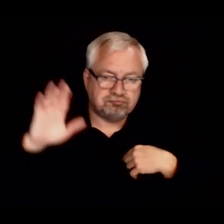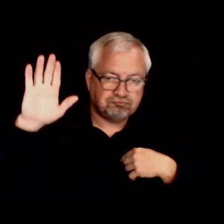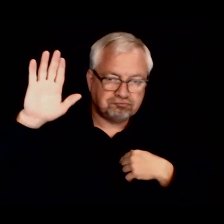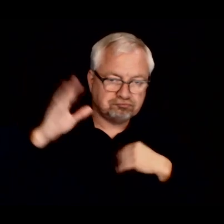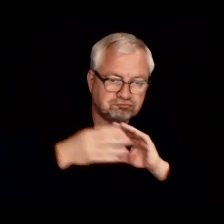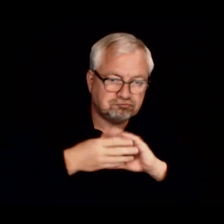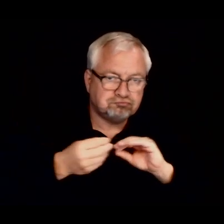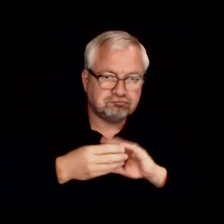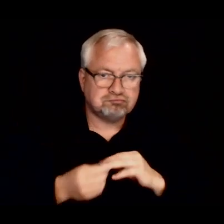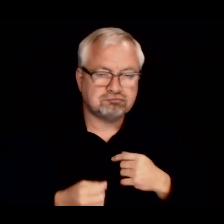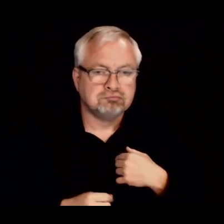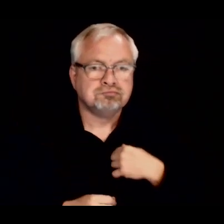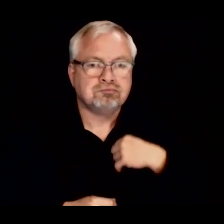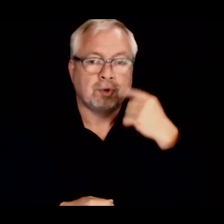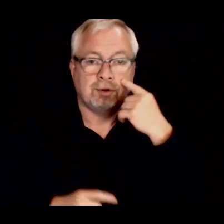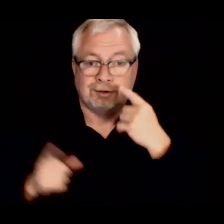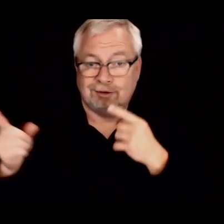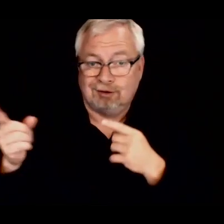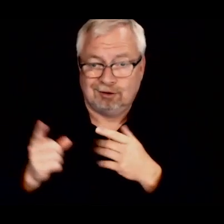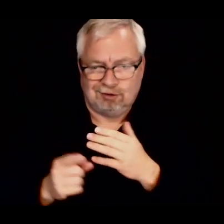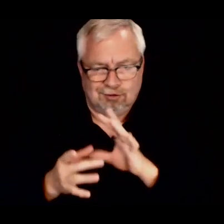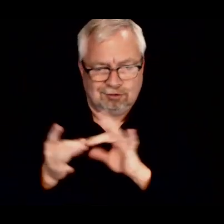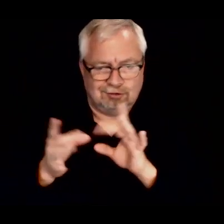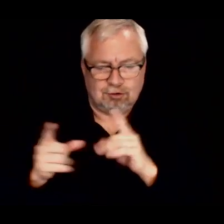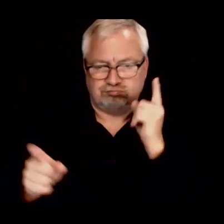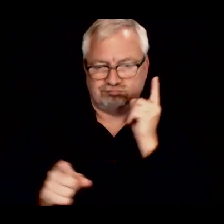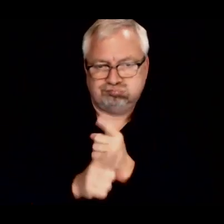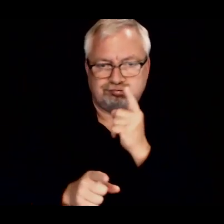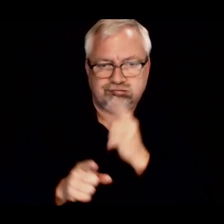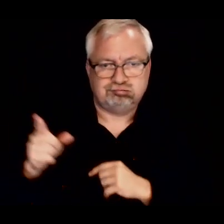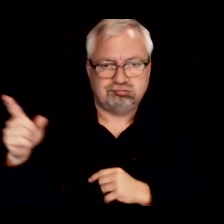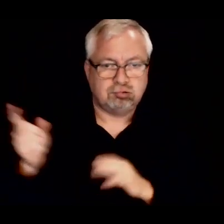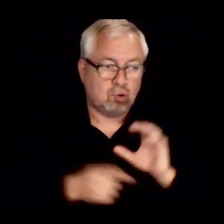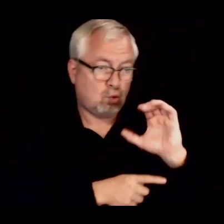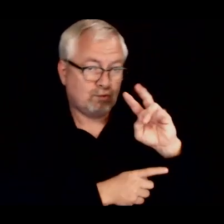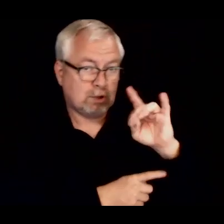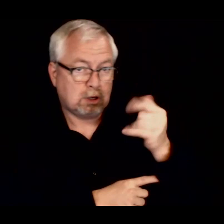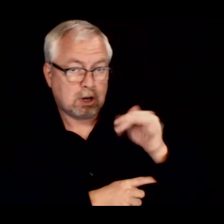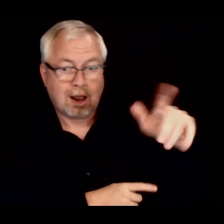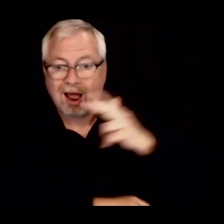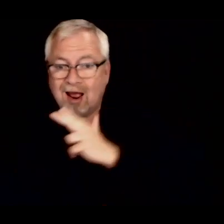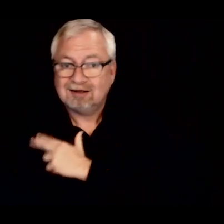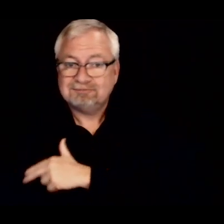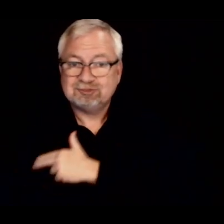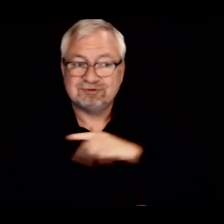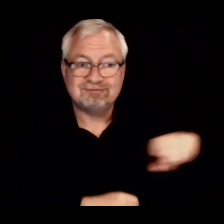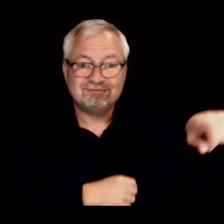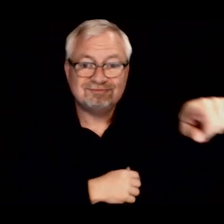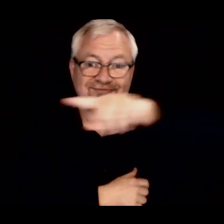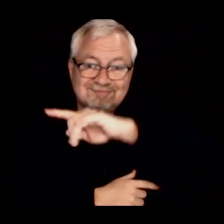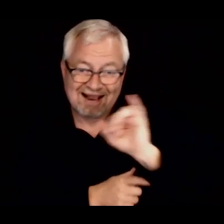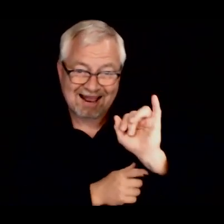well. I mean, we track both the COVID hospitalizations and ICUs and overall